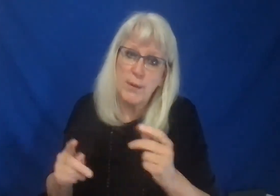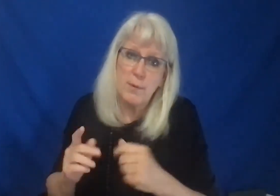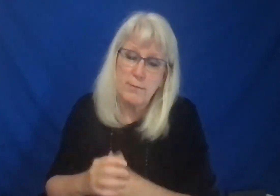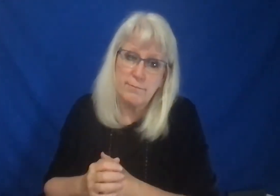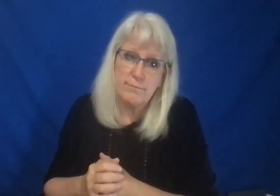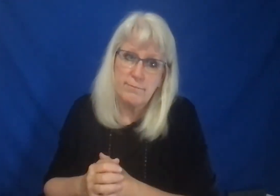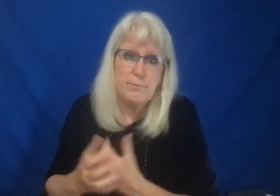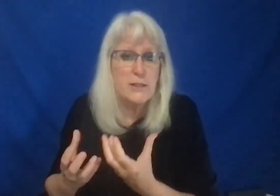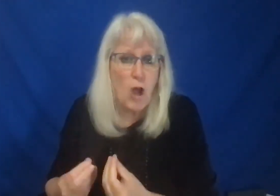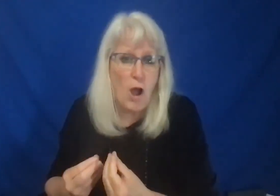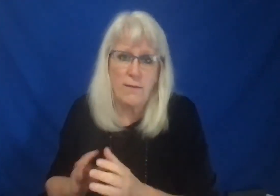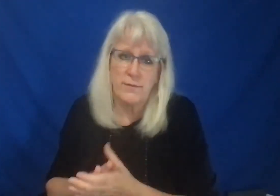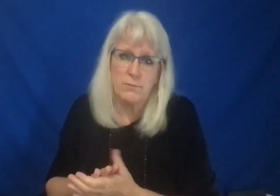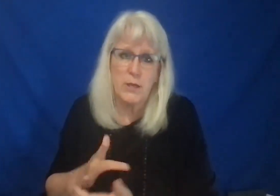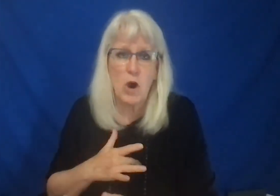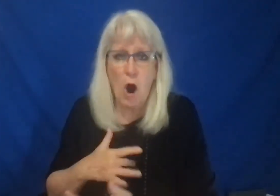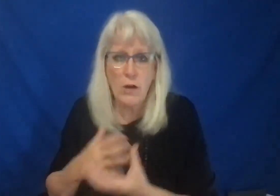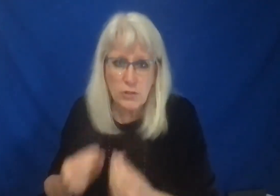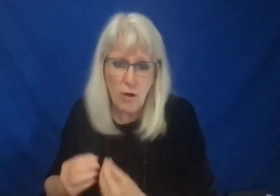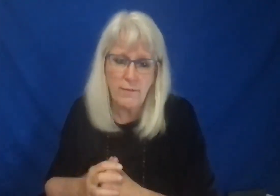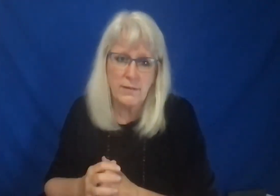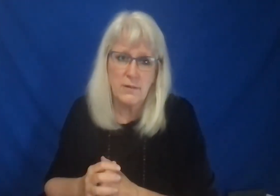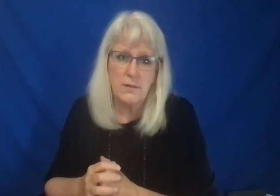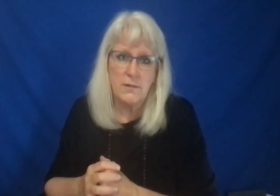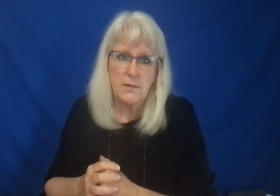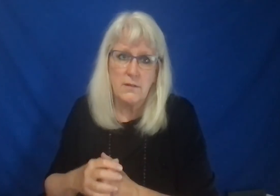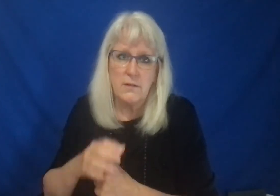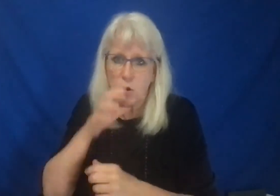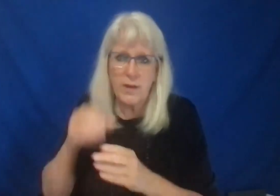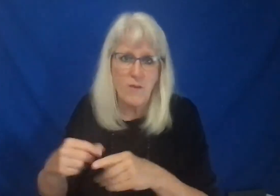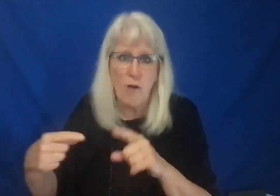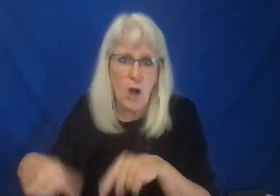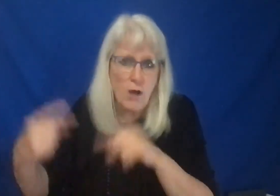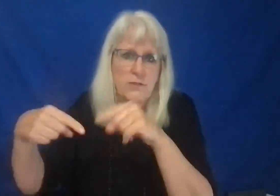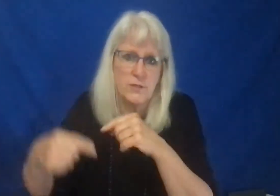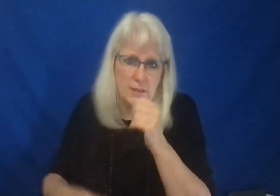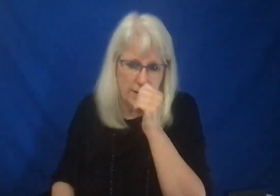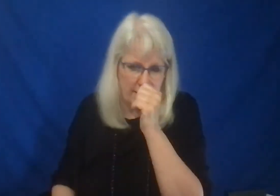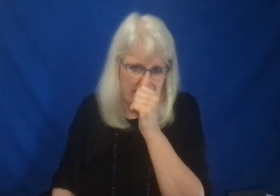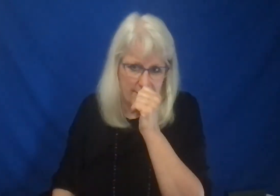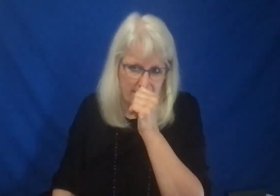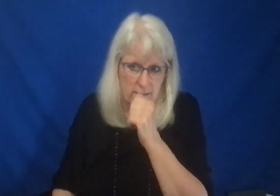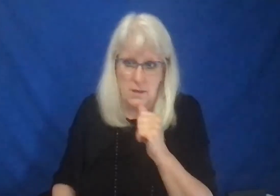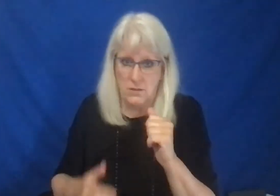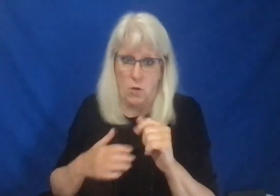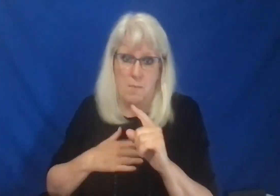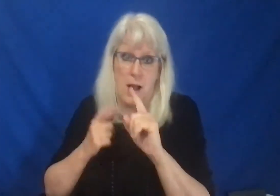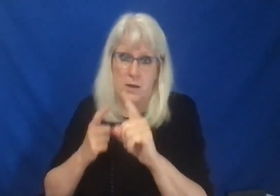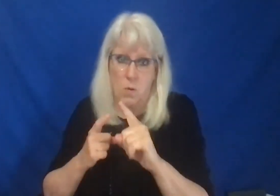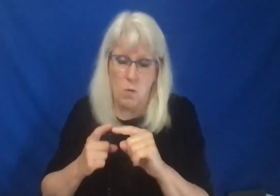be tender-hearted, to avoid controversy. And you know what my goal is in Alcoholics Anonymous, and